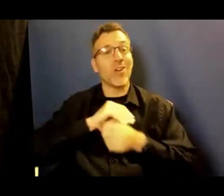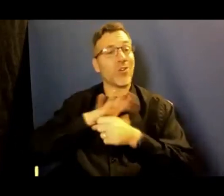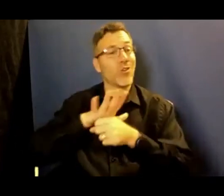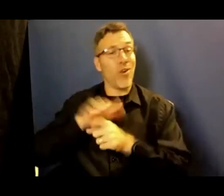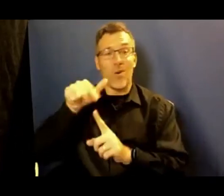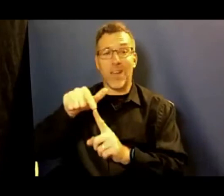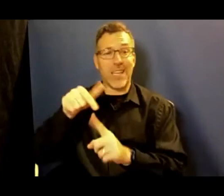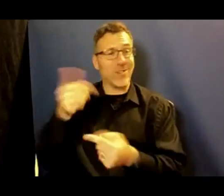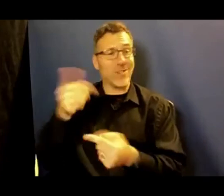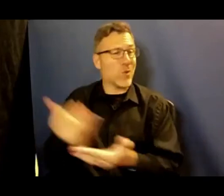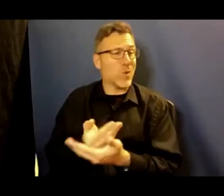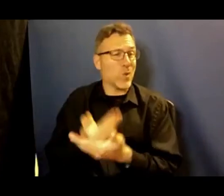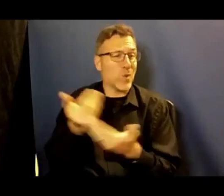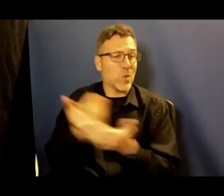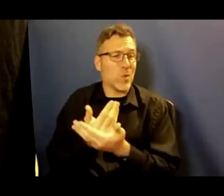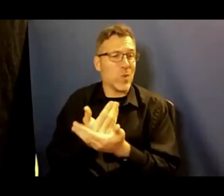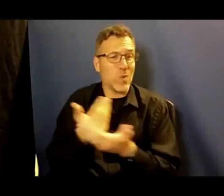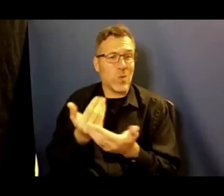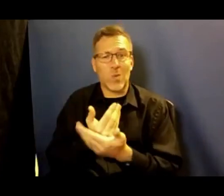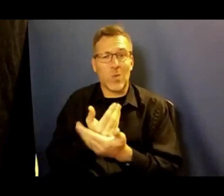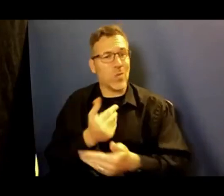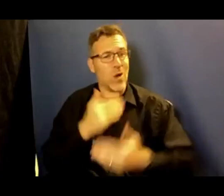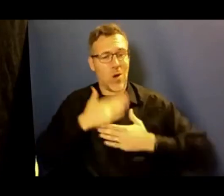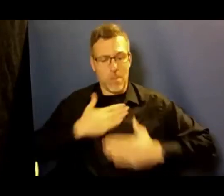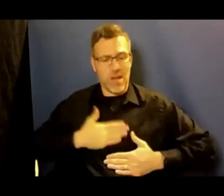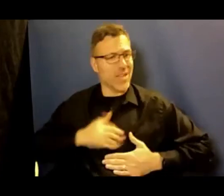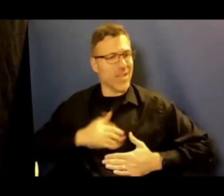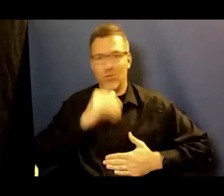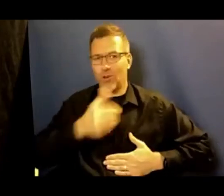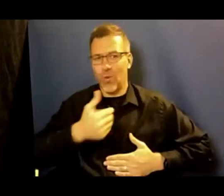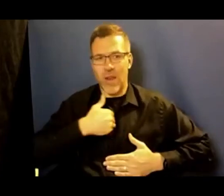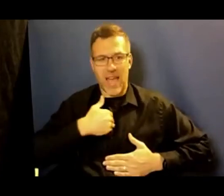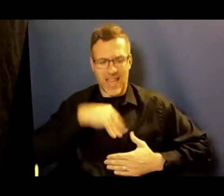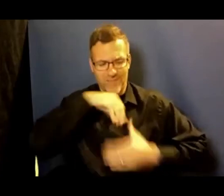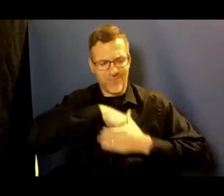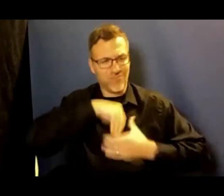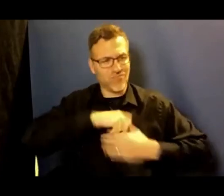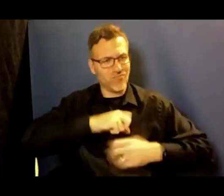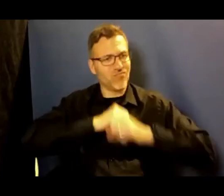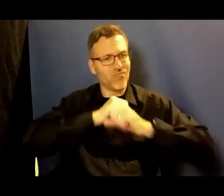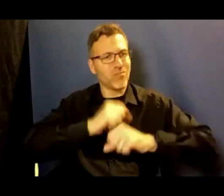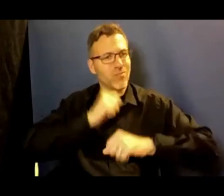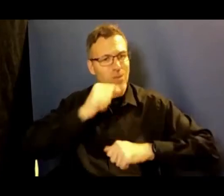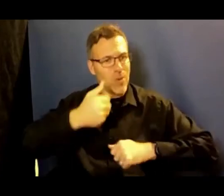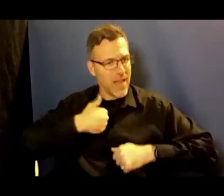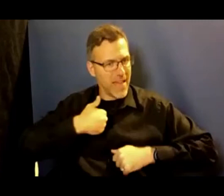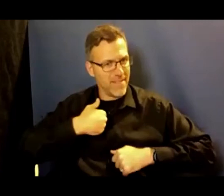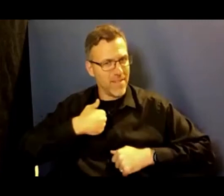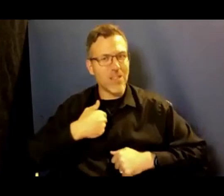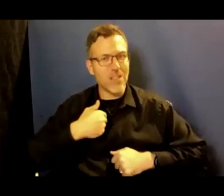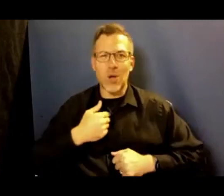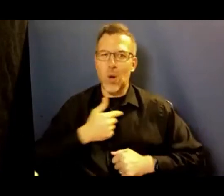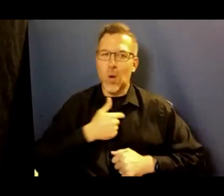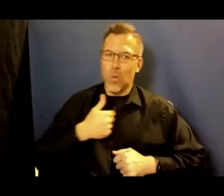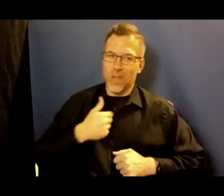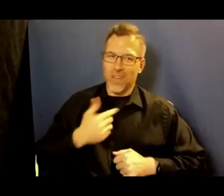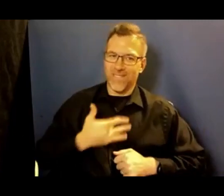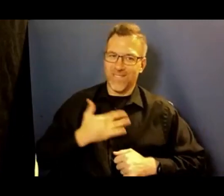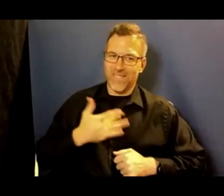to us. We don't have immunity. And so probably this vaccine should have needed 3 doses.